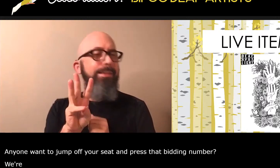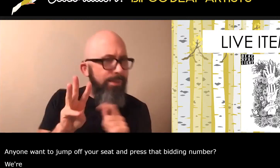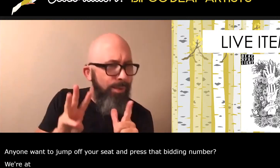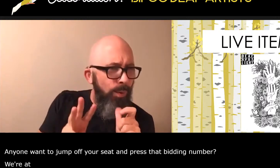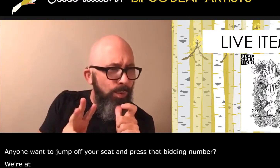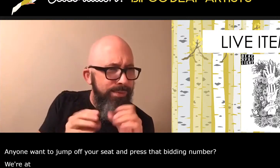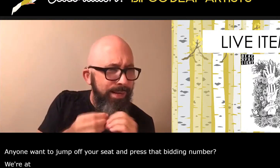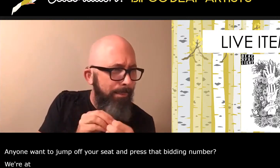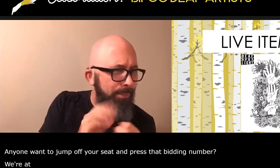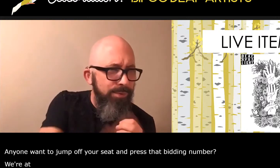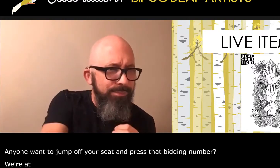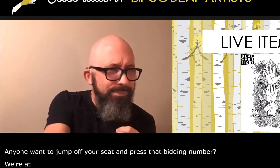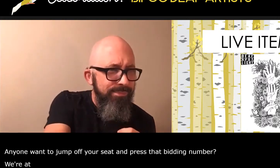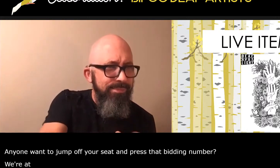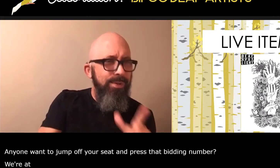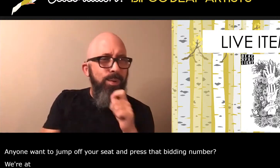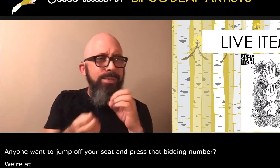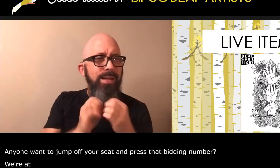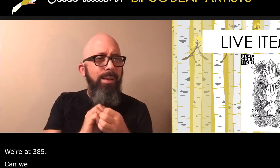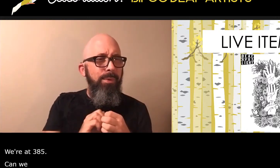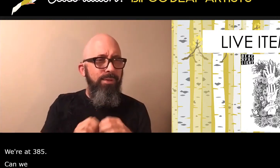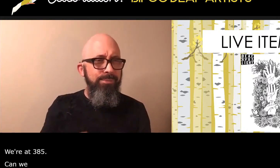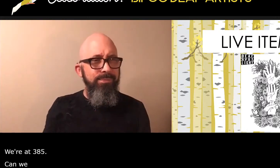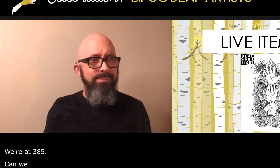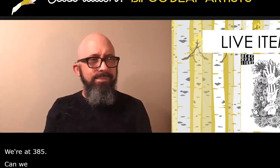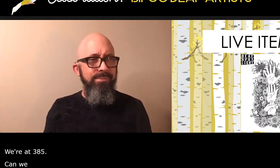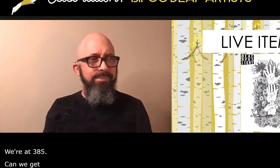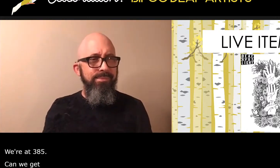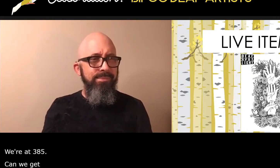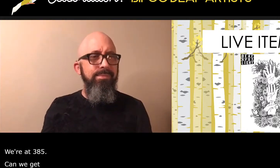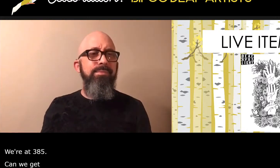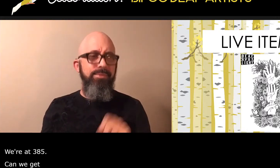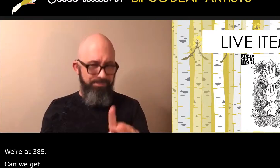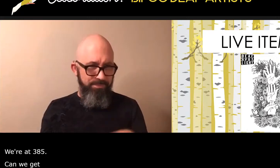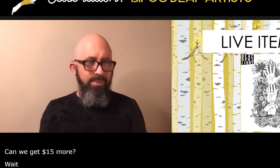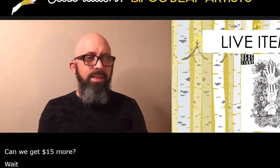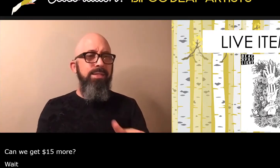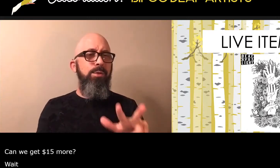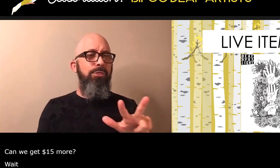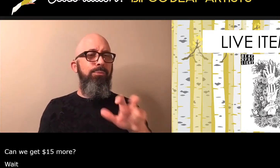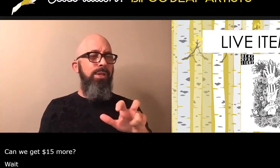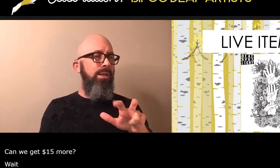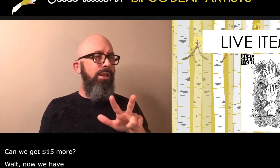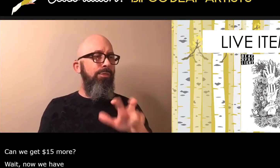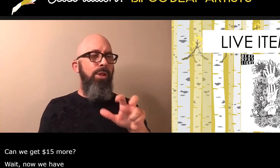more? Wait, now we have 386. Whose number is that?